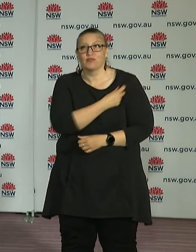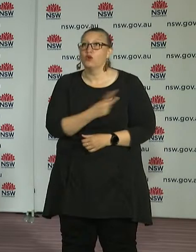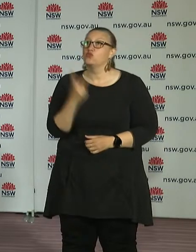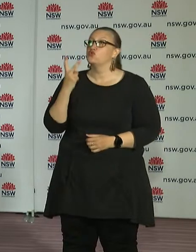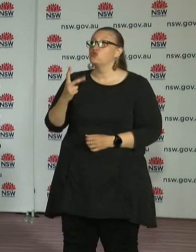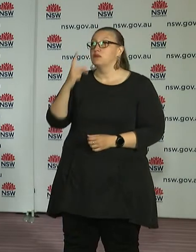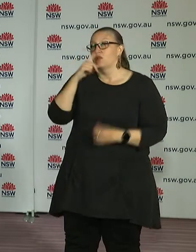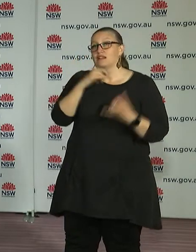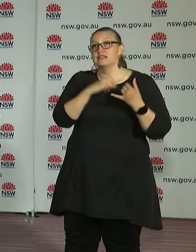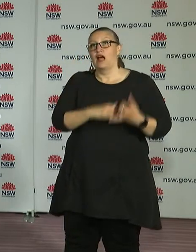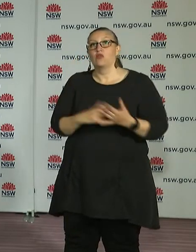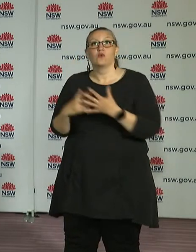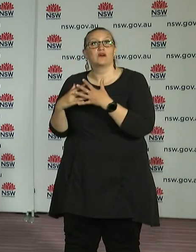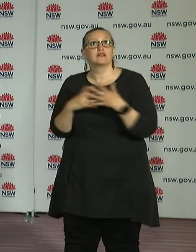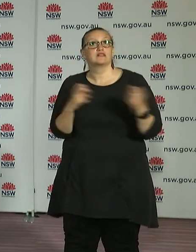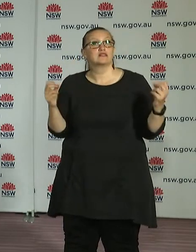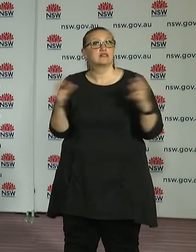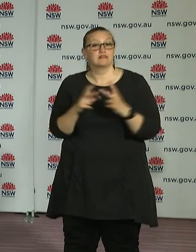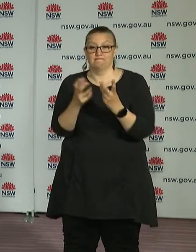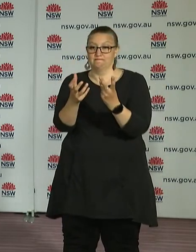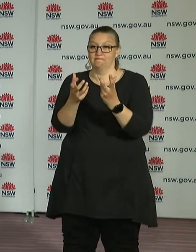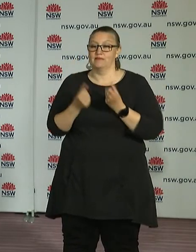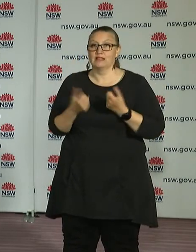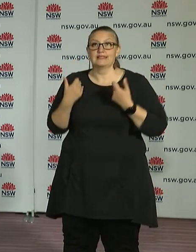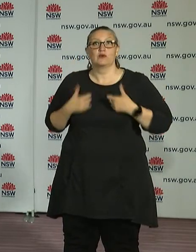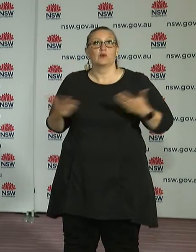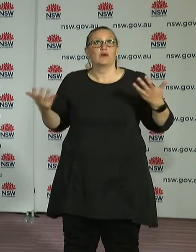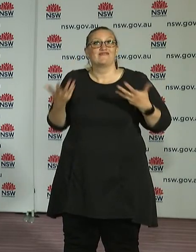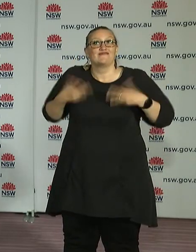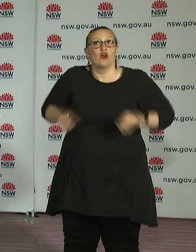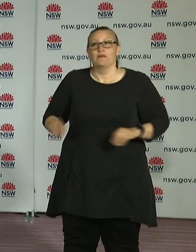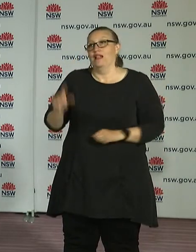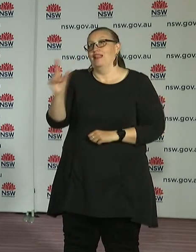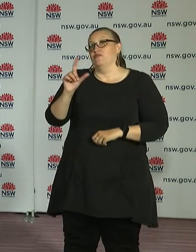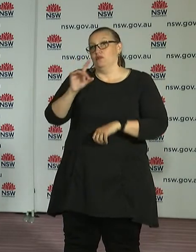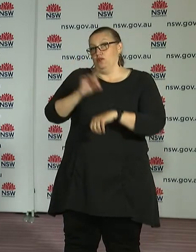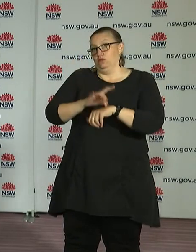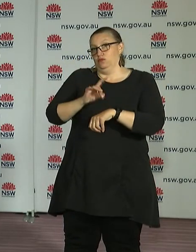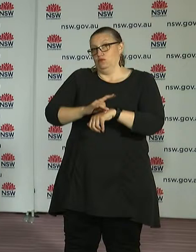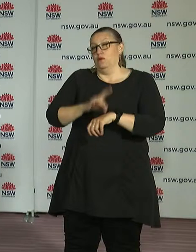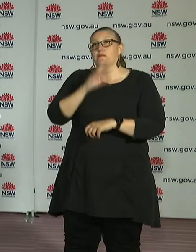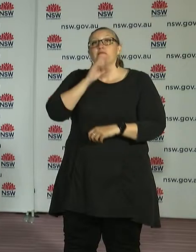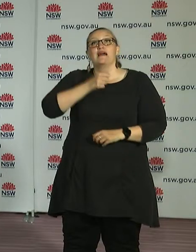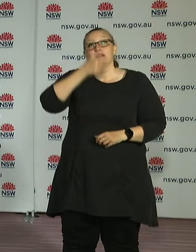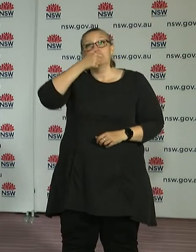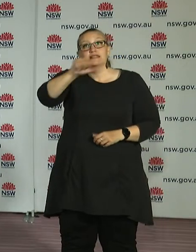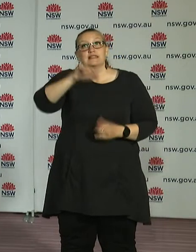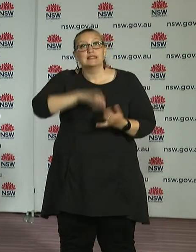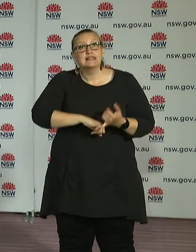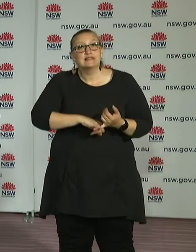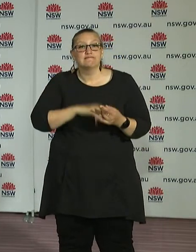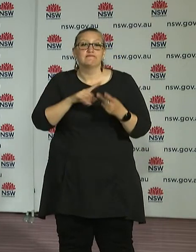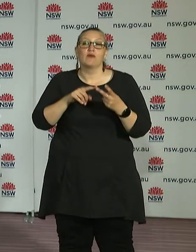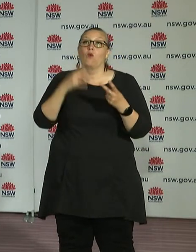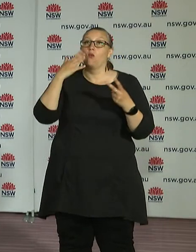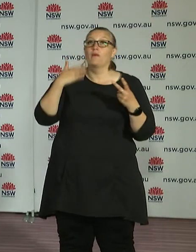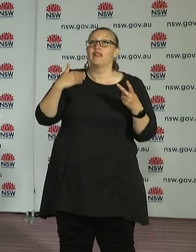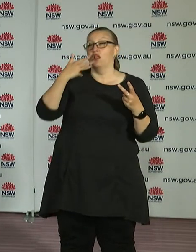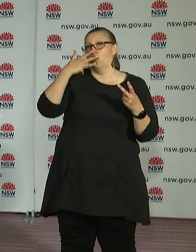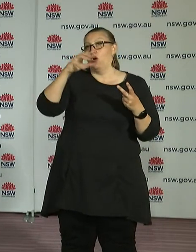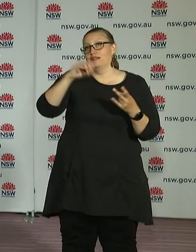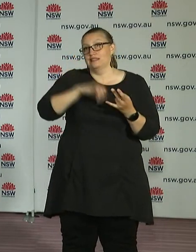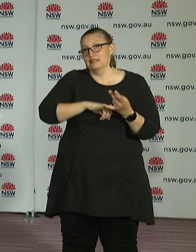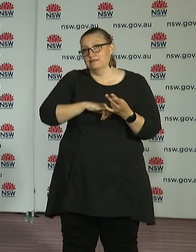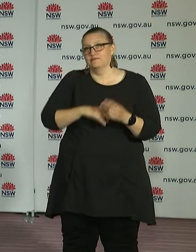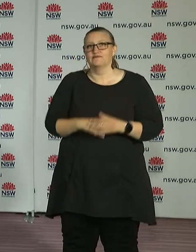southwestern Sydney who died acquired their infections at Liverpool Hospital, a man in his 60s and a woman in her 90s. And two